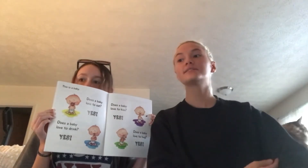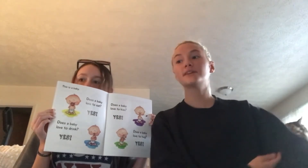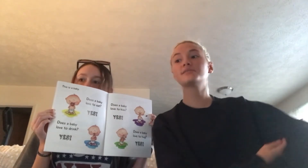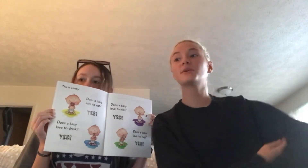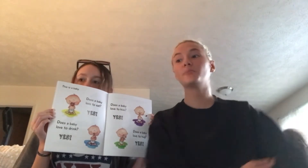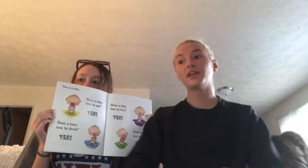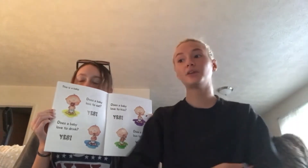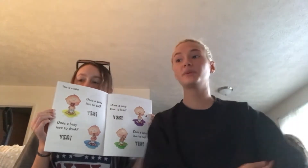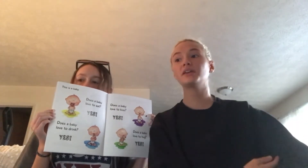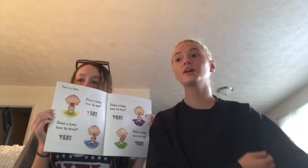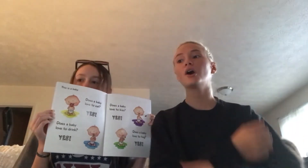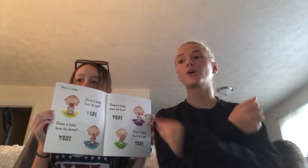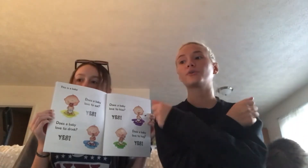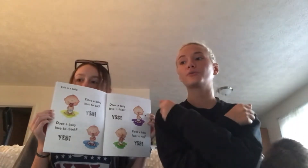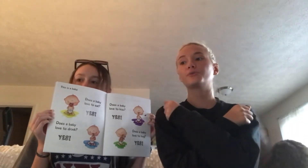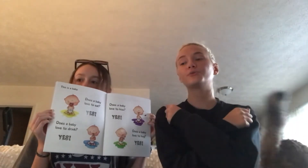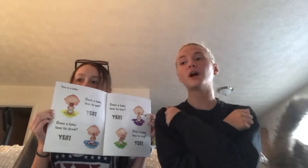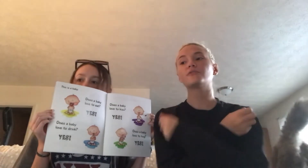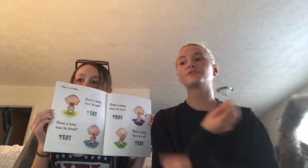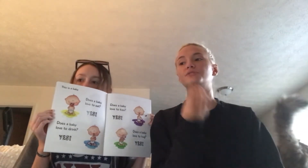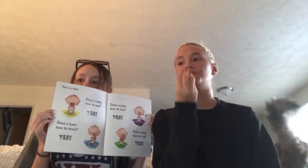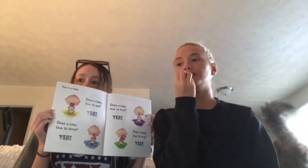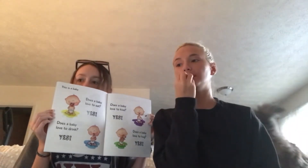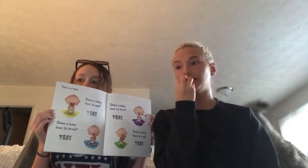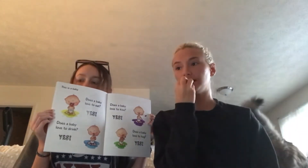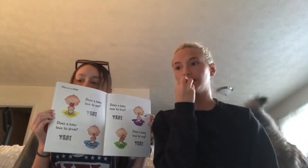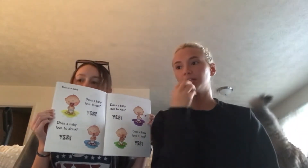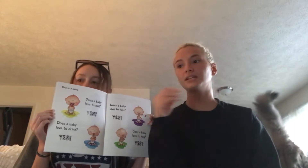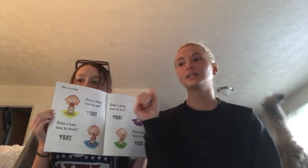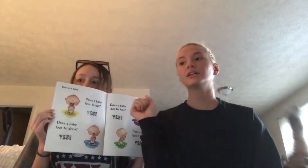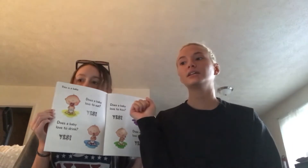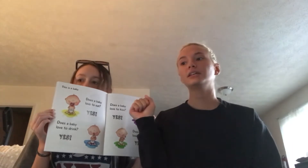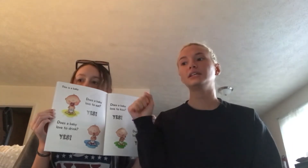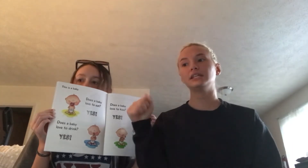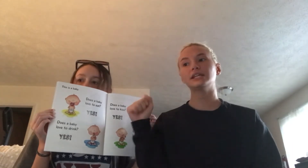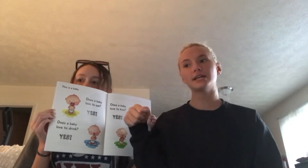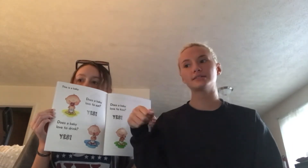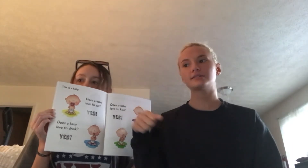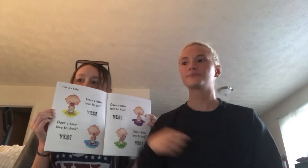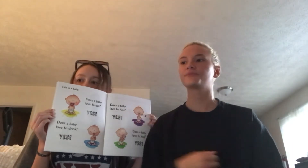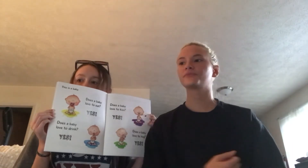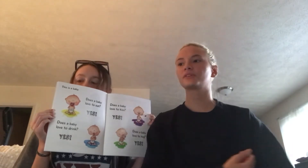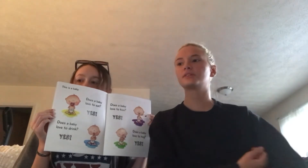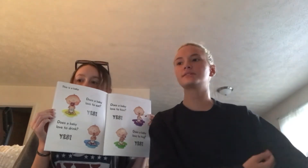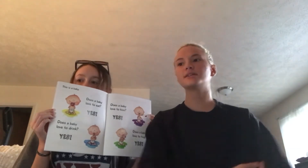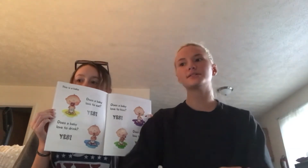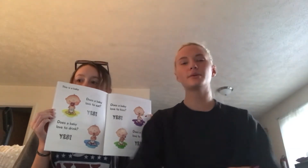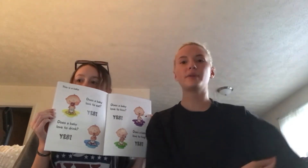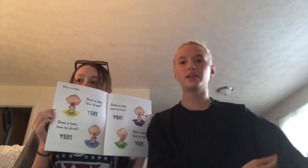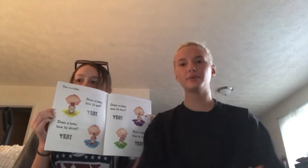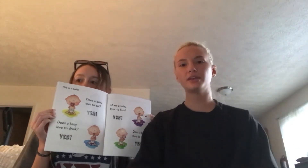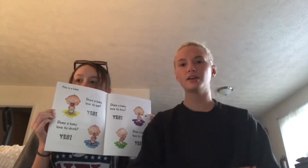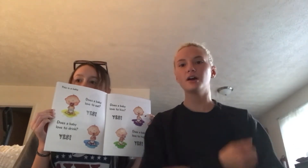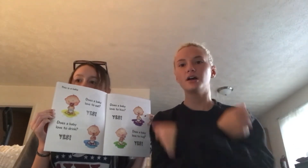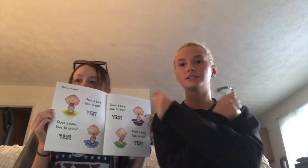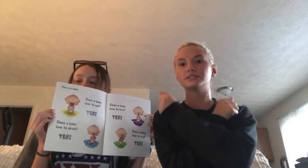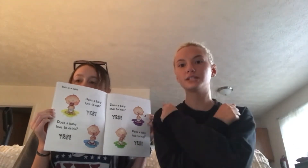a baby love to eat? Yes. Does a baby love